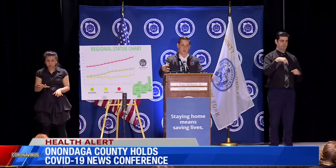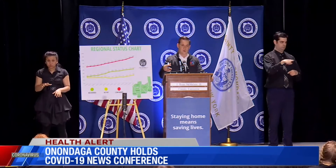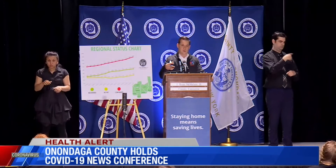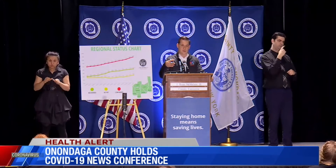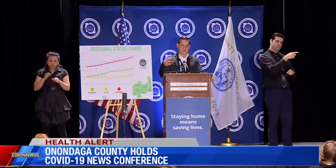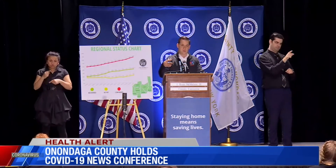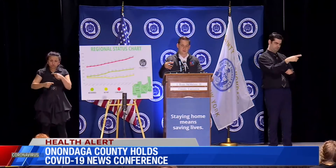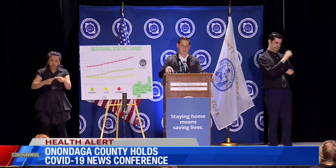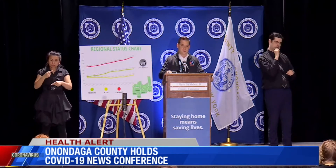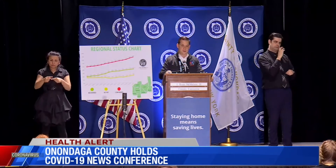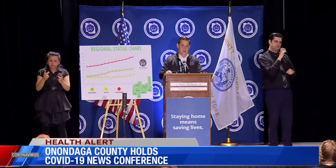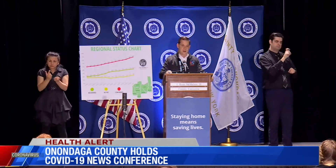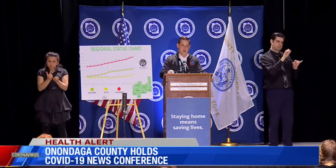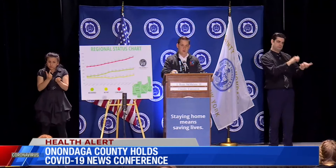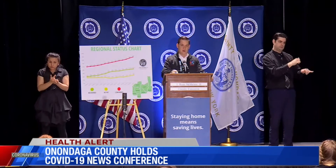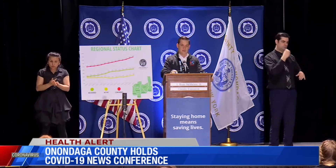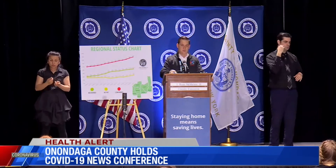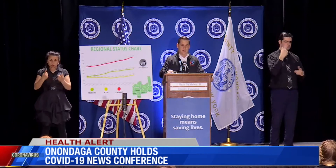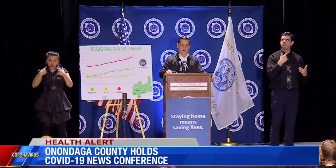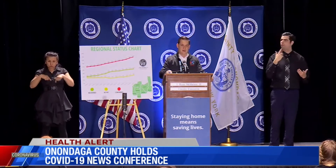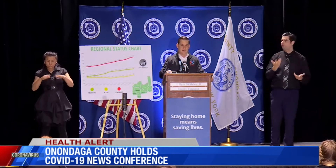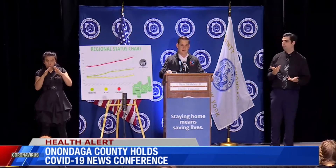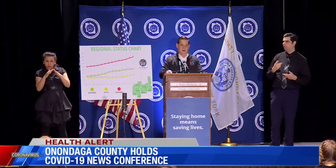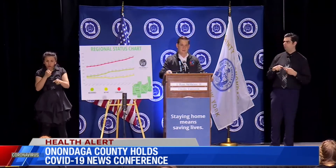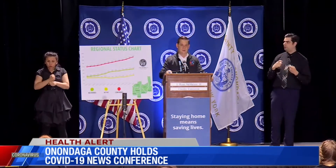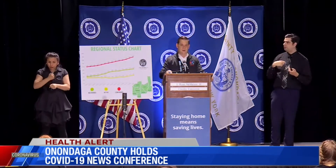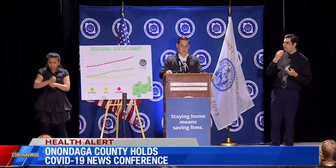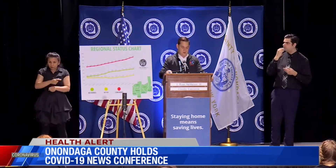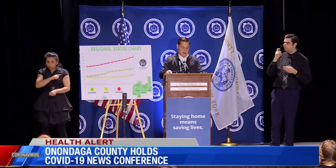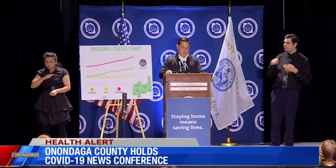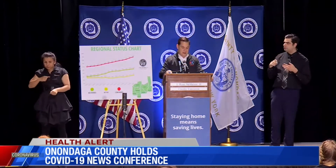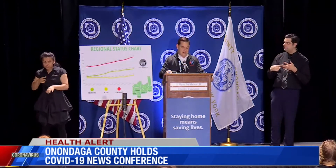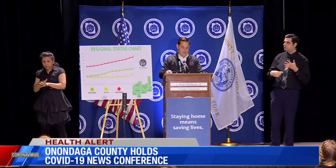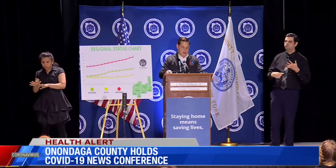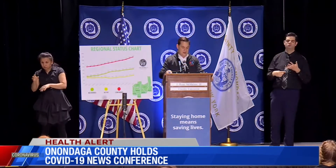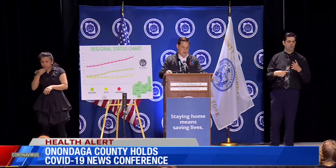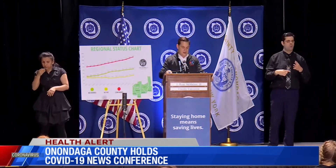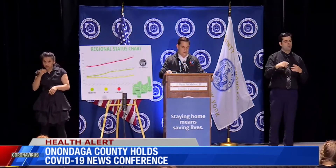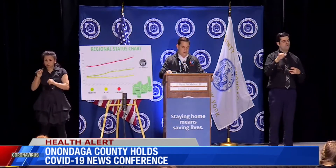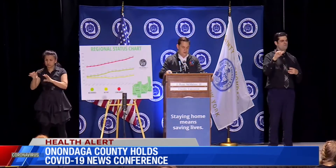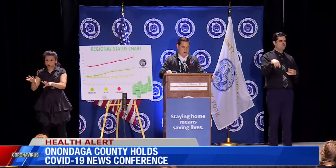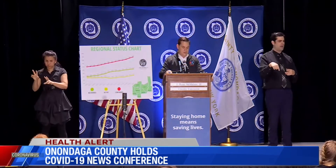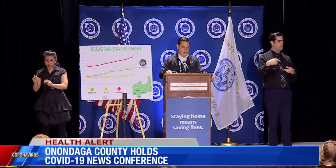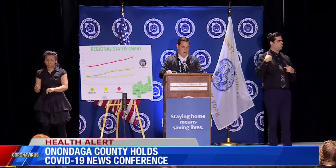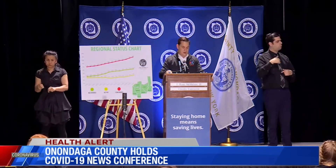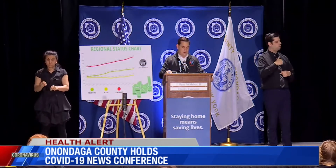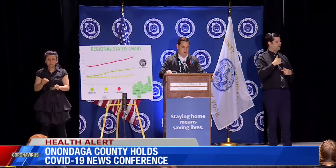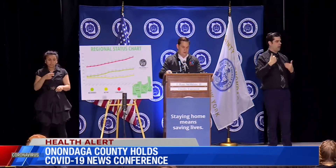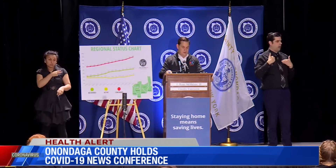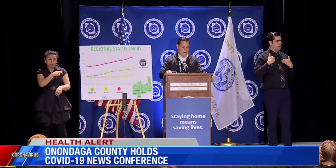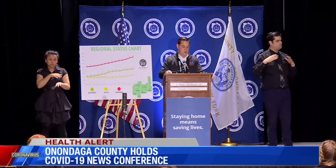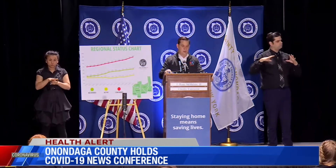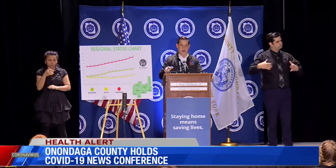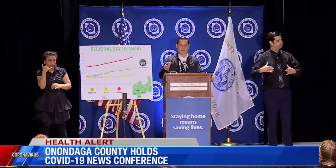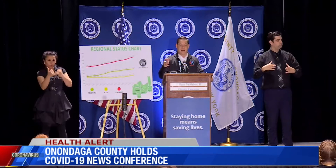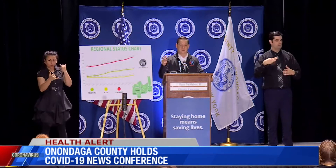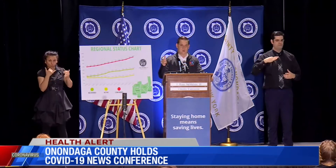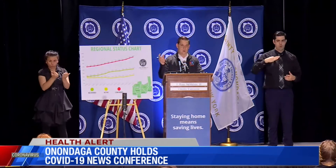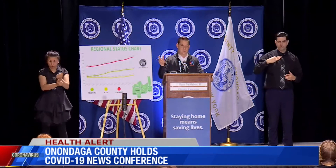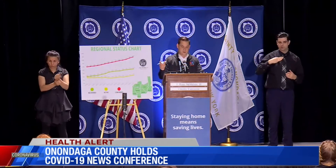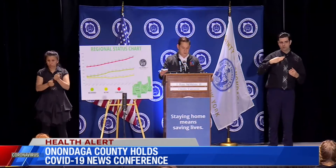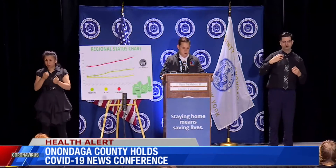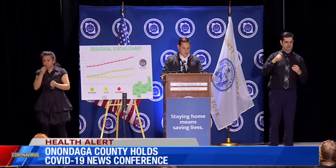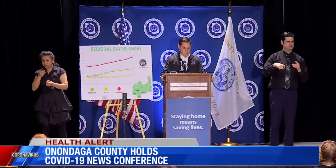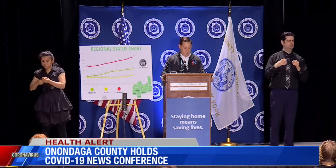healthcare workers, essential businesses, and really it's been a hotline that has been dealing with everything, including now